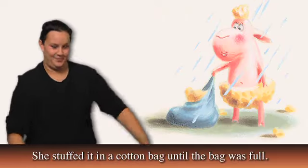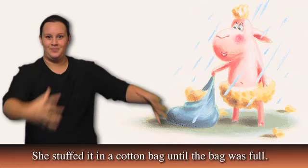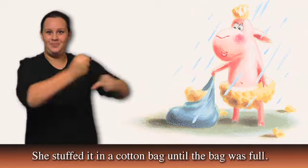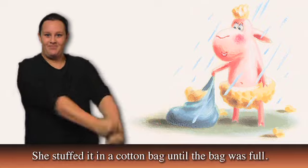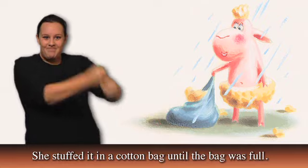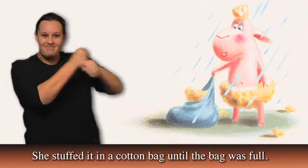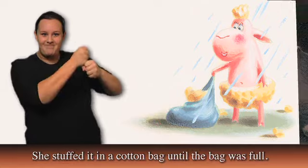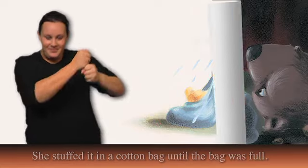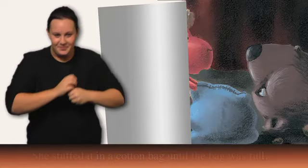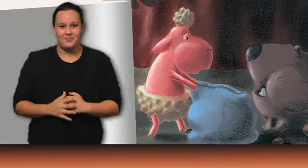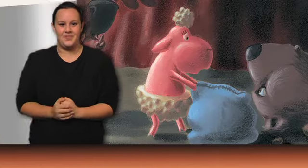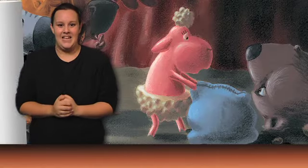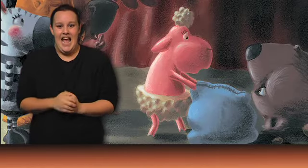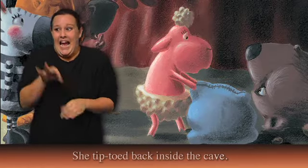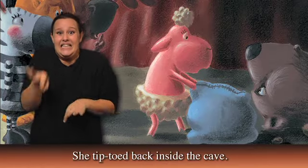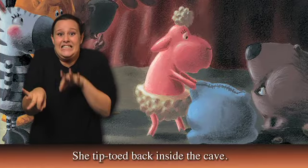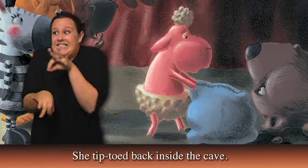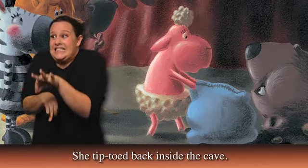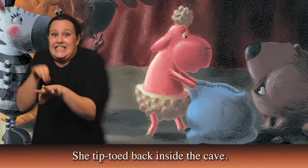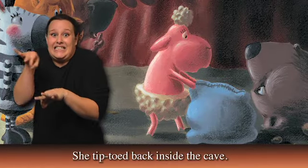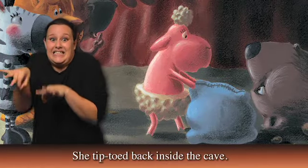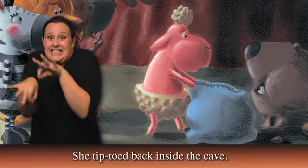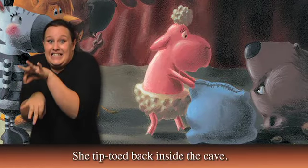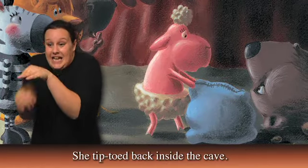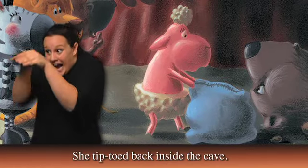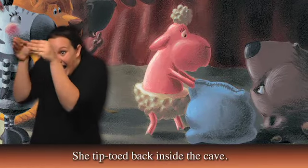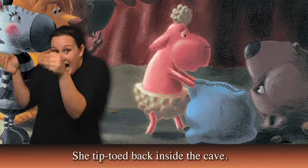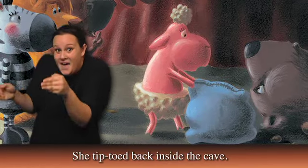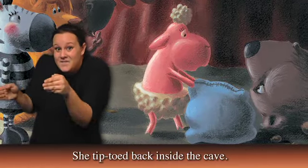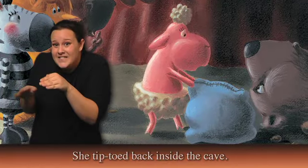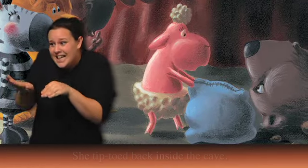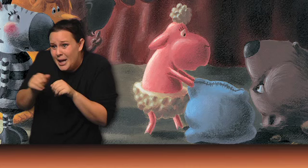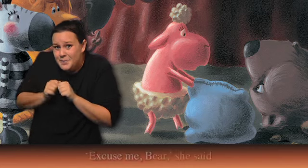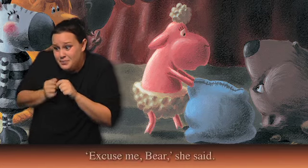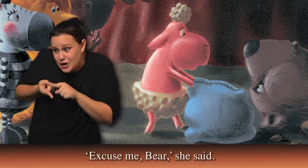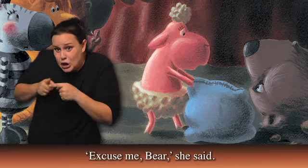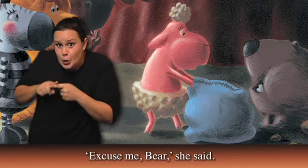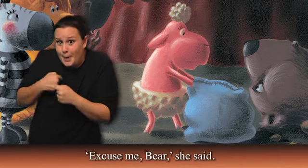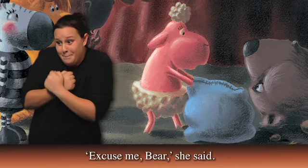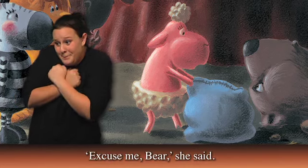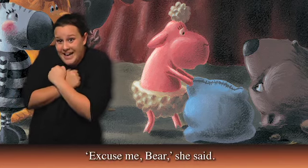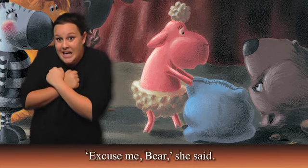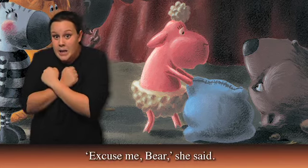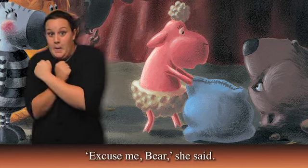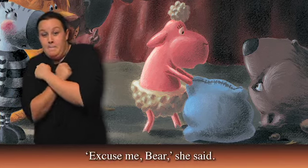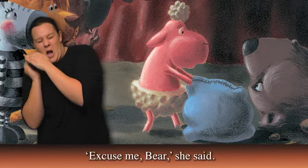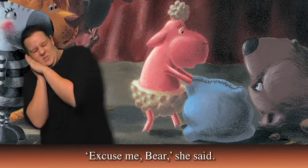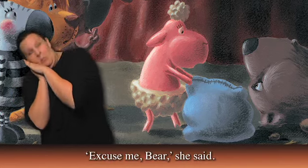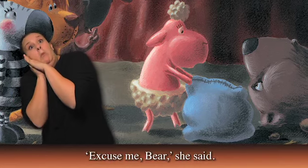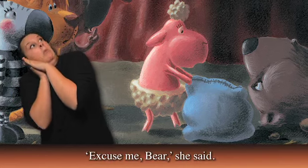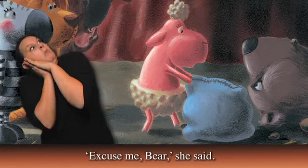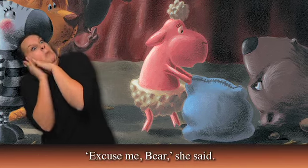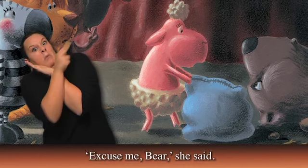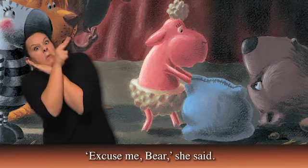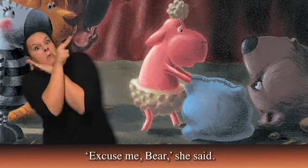until the bag was full she tiptoed back inside the cave excuse me bear